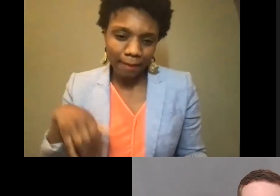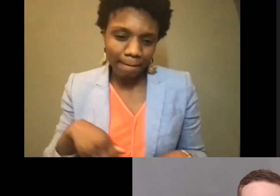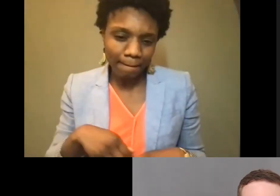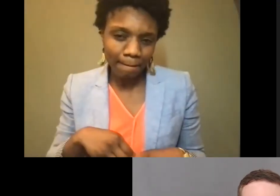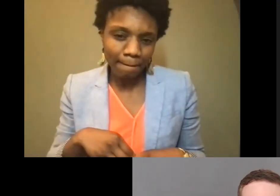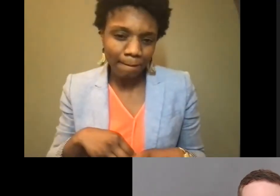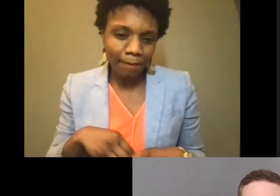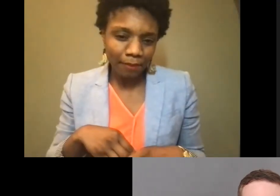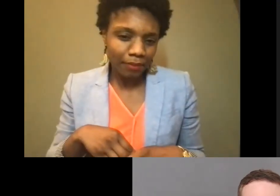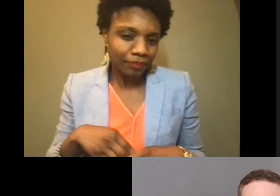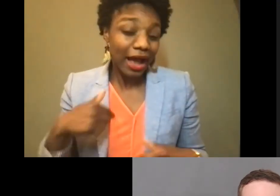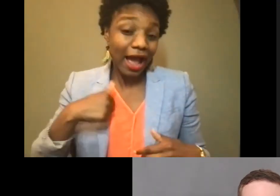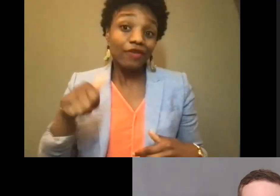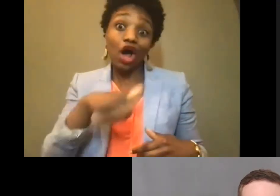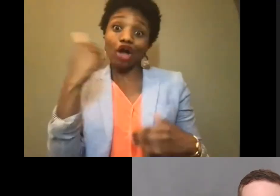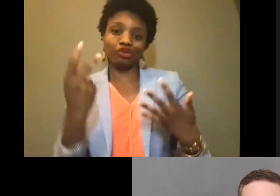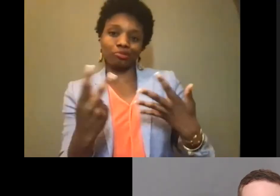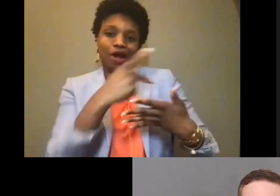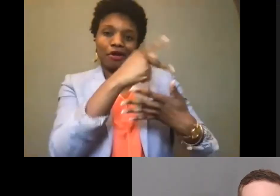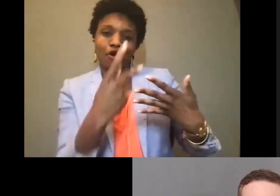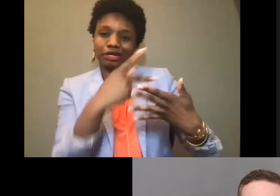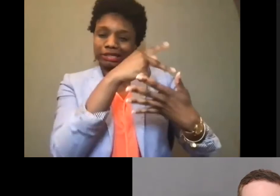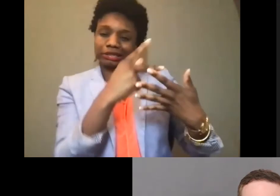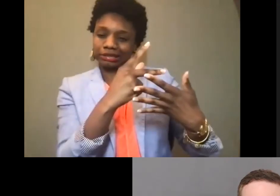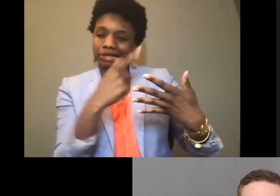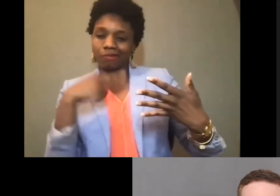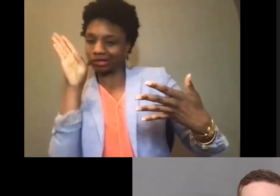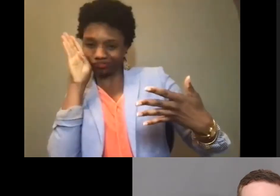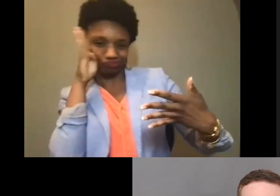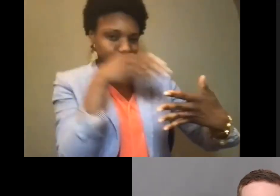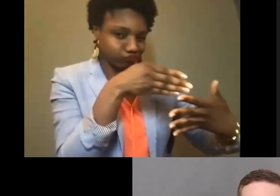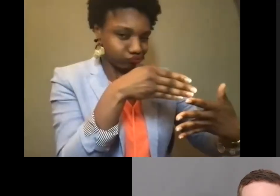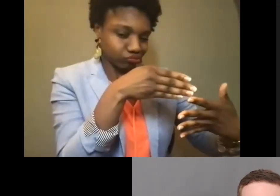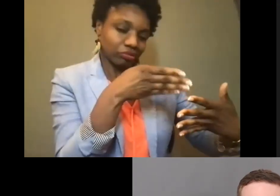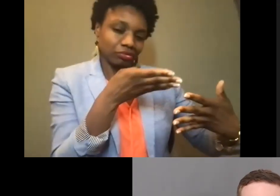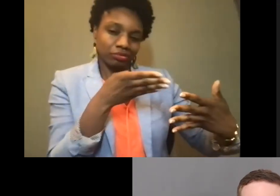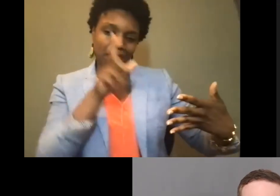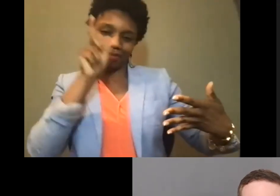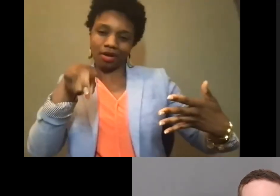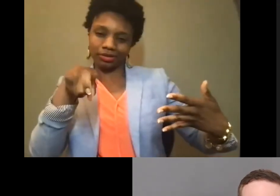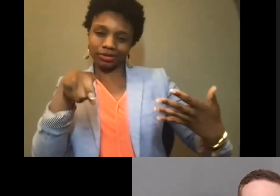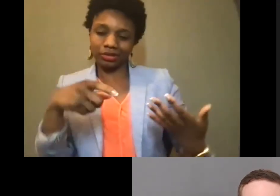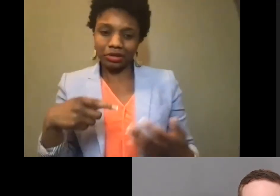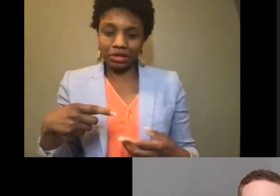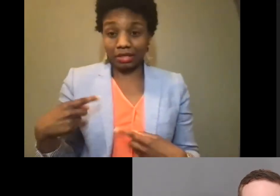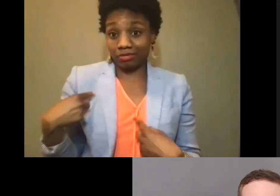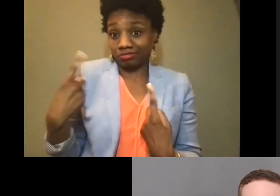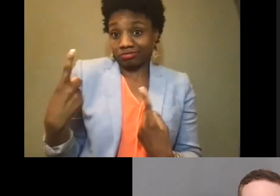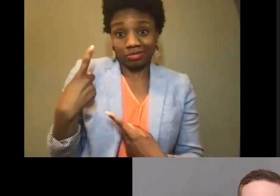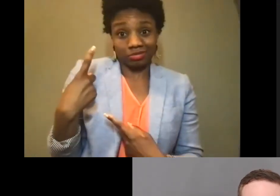other priorities I need to focus on, and just the last year kind of just took a lot out of me.